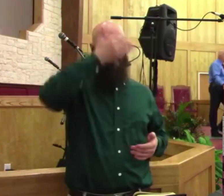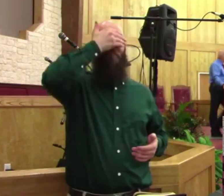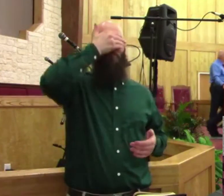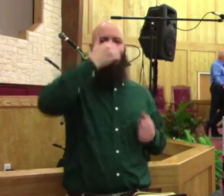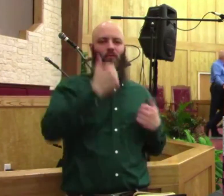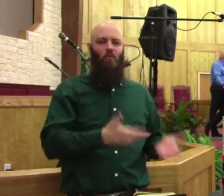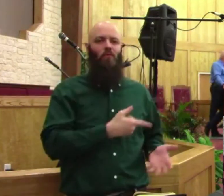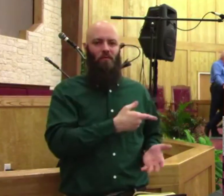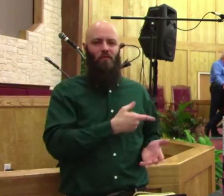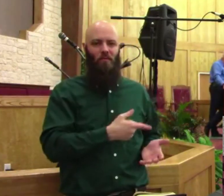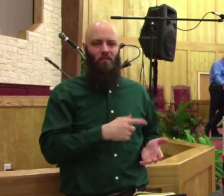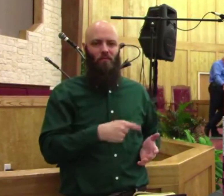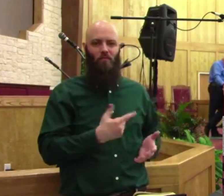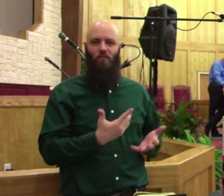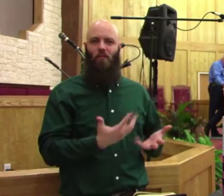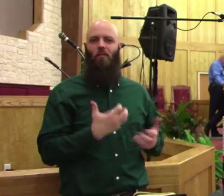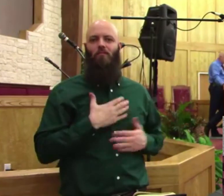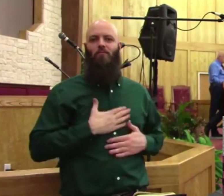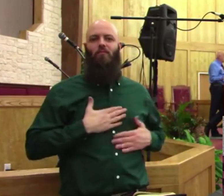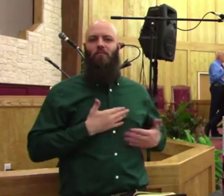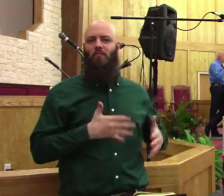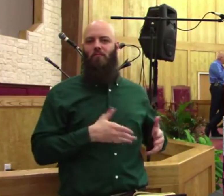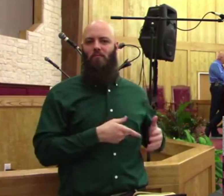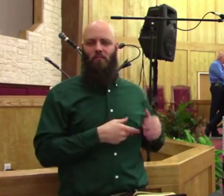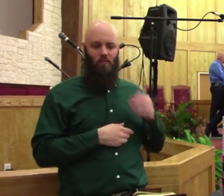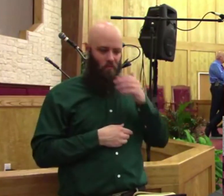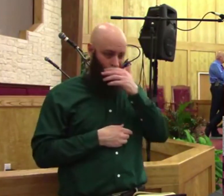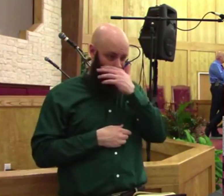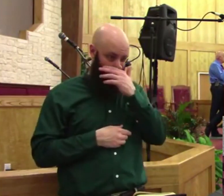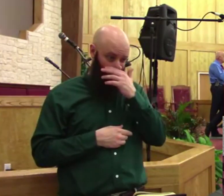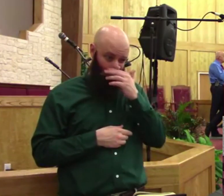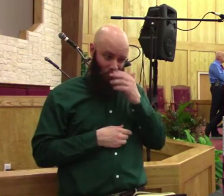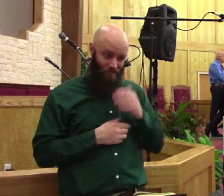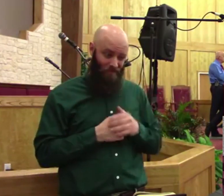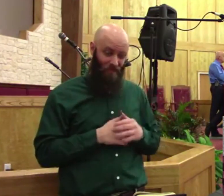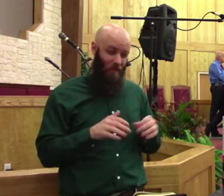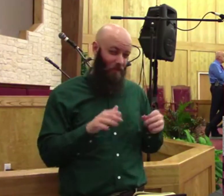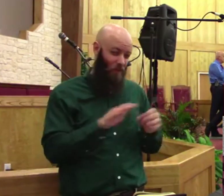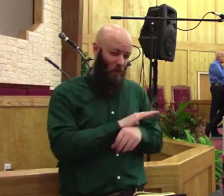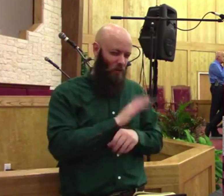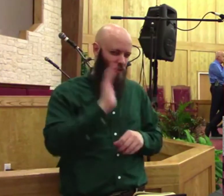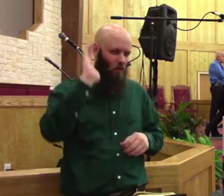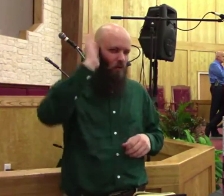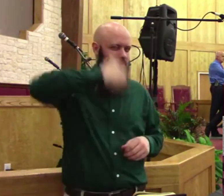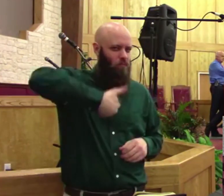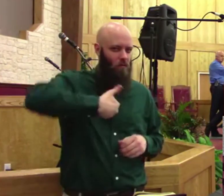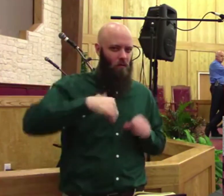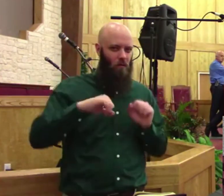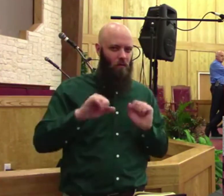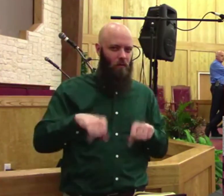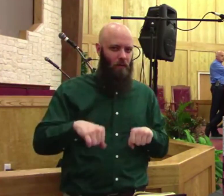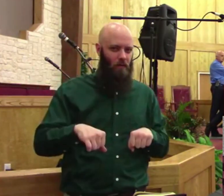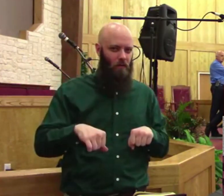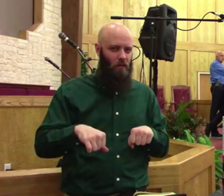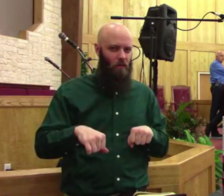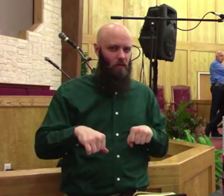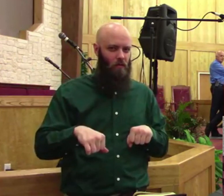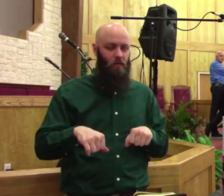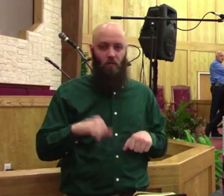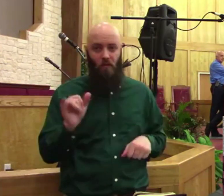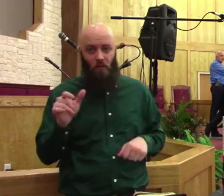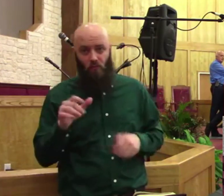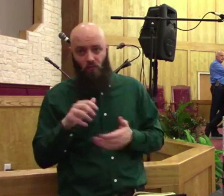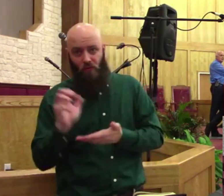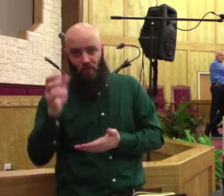of just having a good time. Oblivious to the possibility, just as the rich fool that Craig